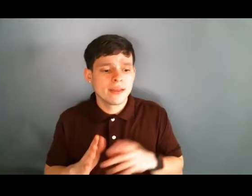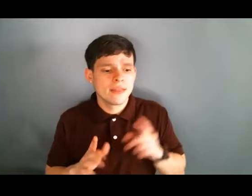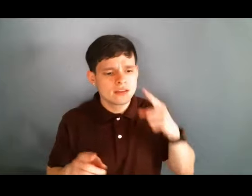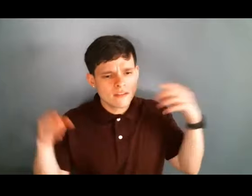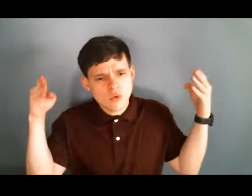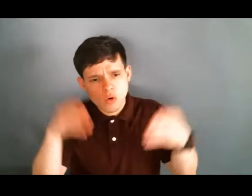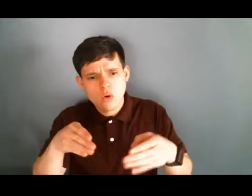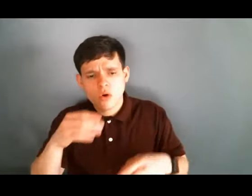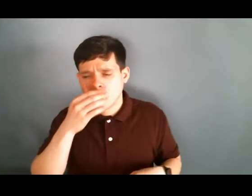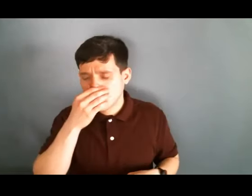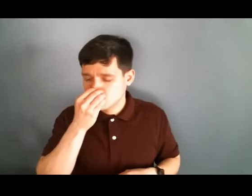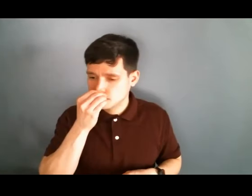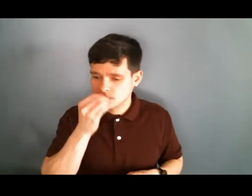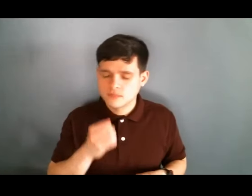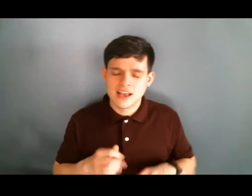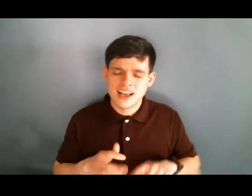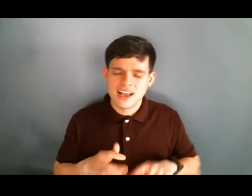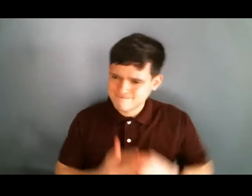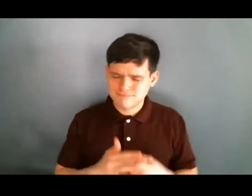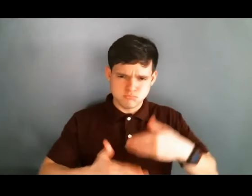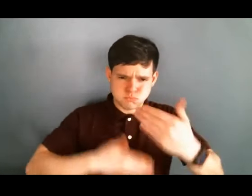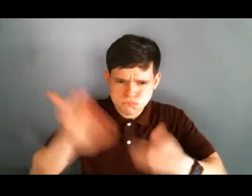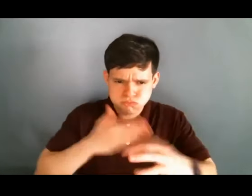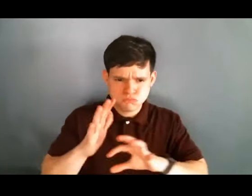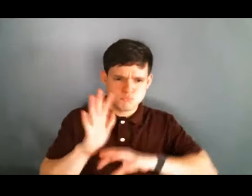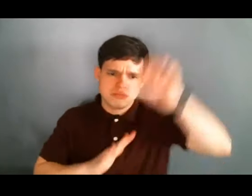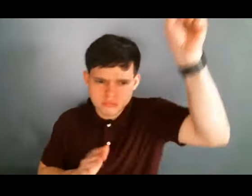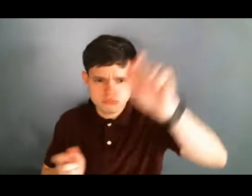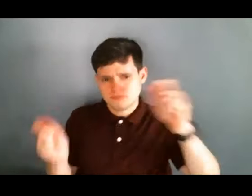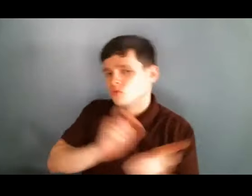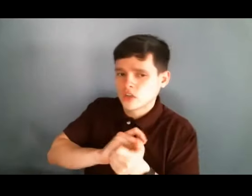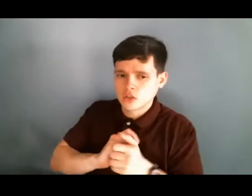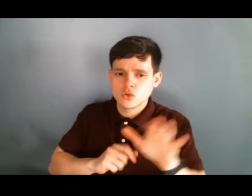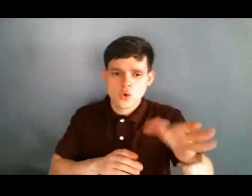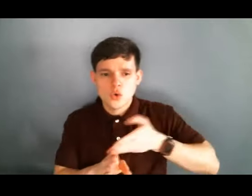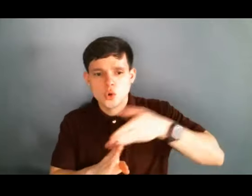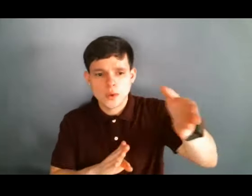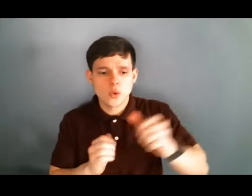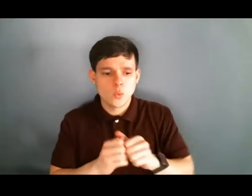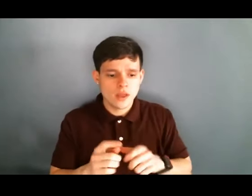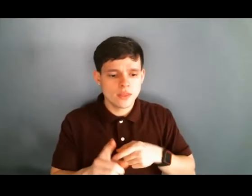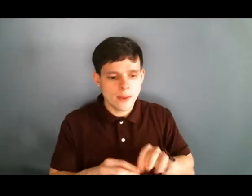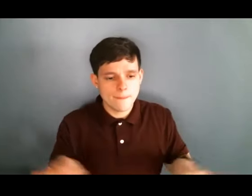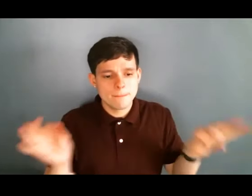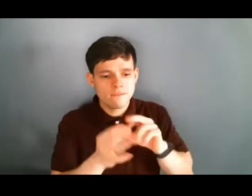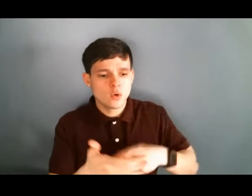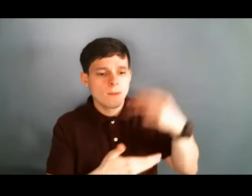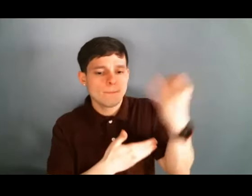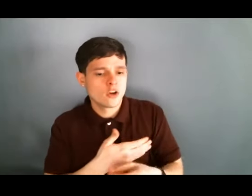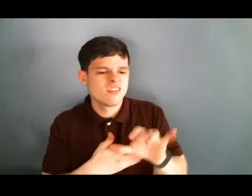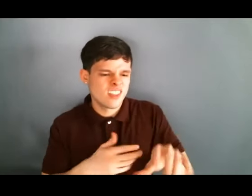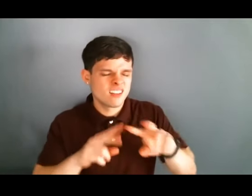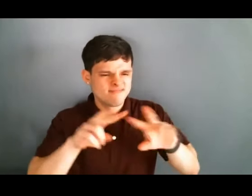be a catalyst for a pivotal moment in an artist's career with a pivotal project. So that's something the evaluators are looking